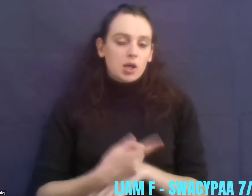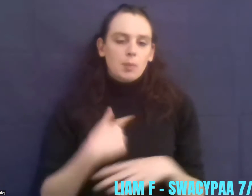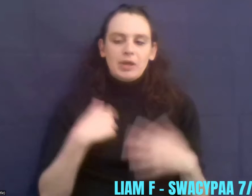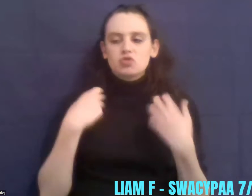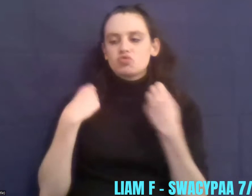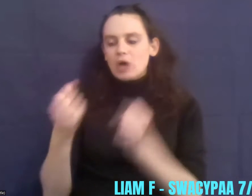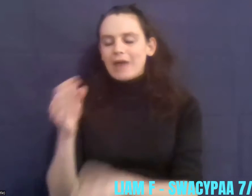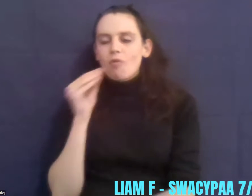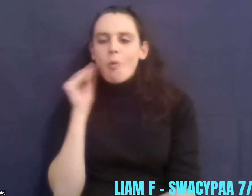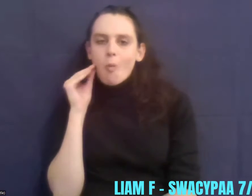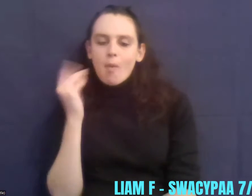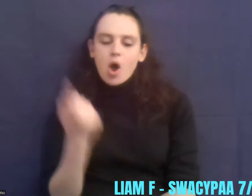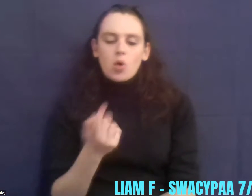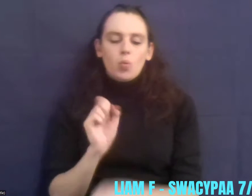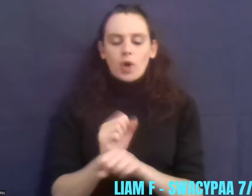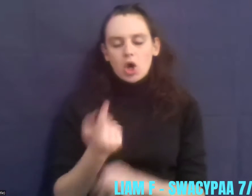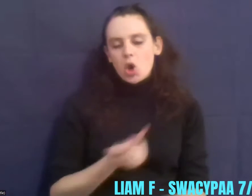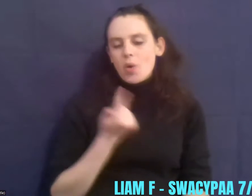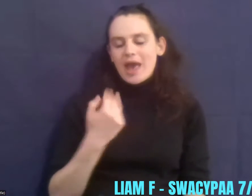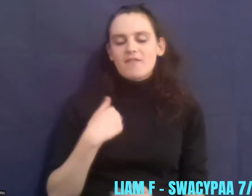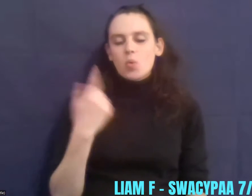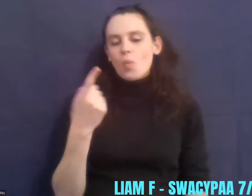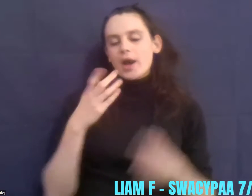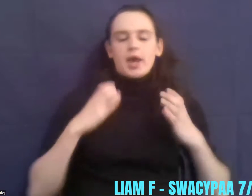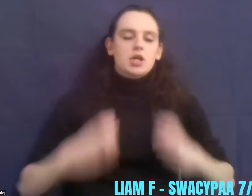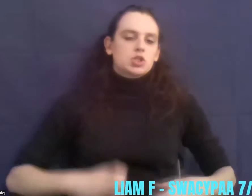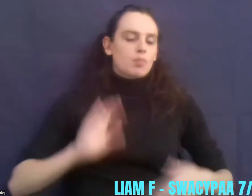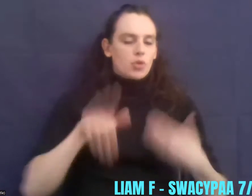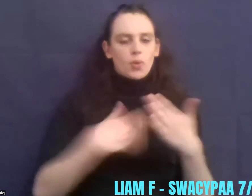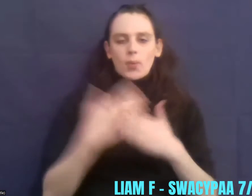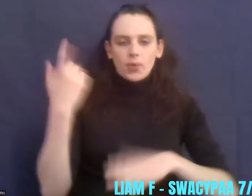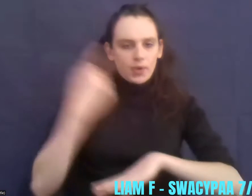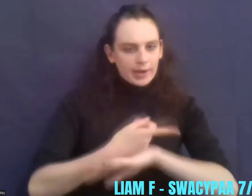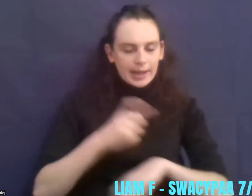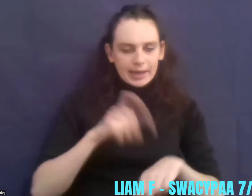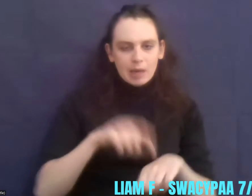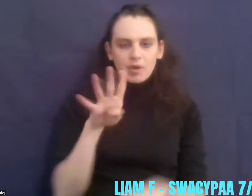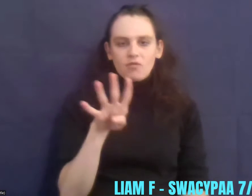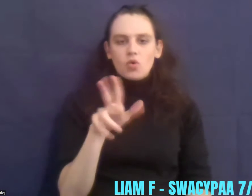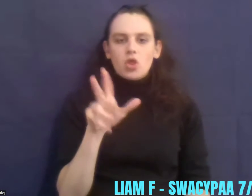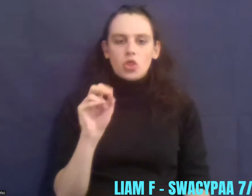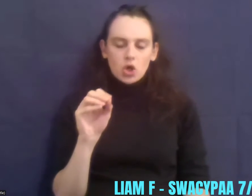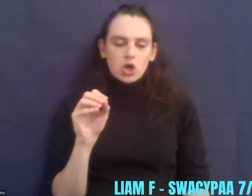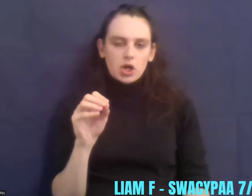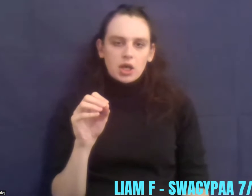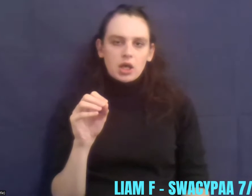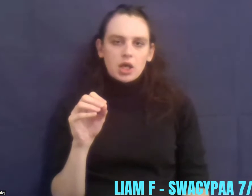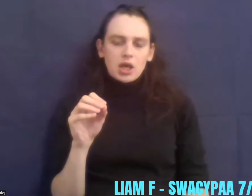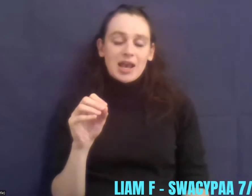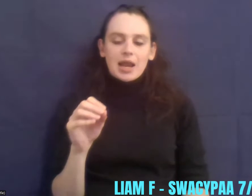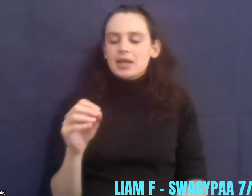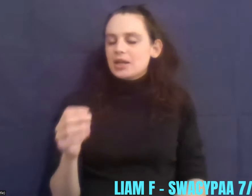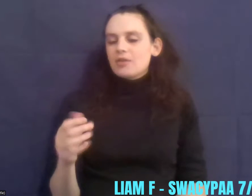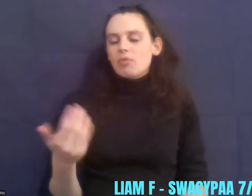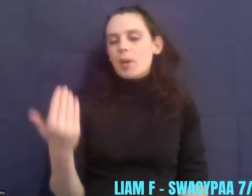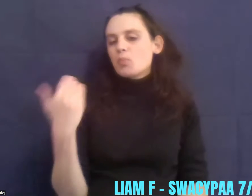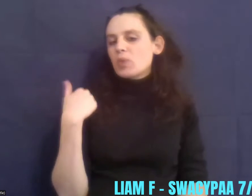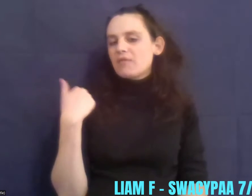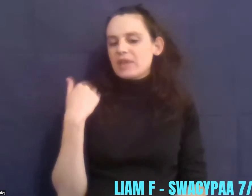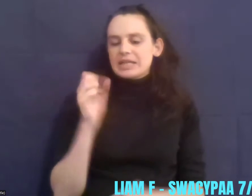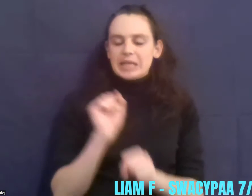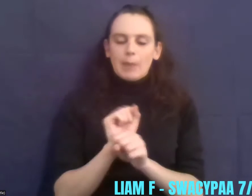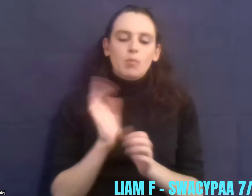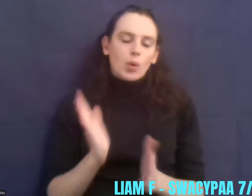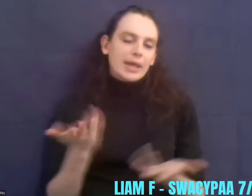day. I had one customer all day. They were at like 4:30, and it was a former employee. So I had to be